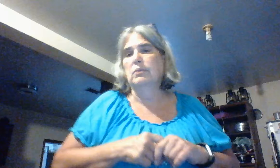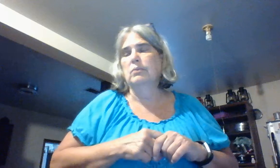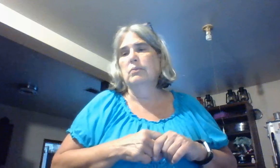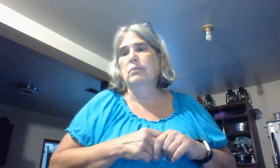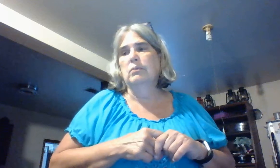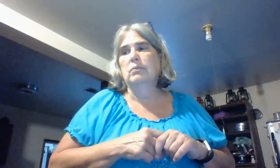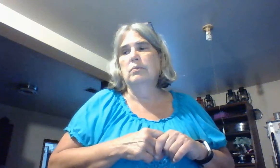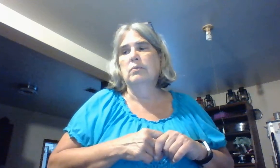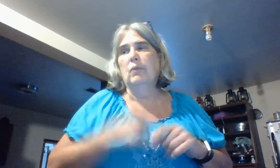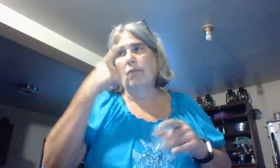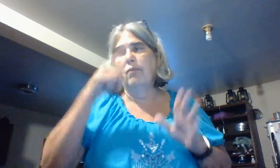Example,